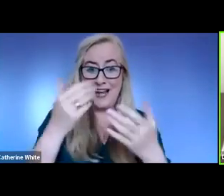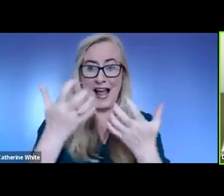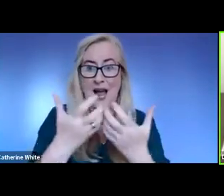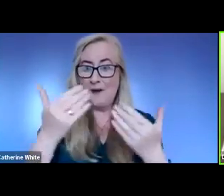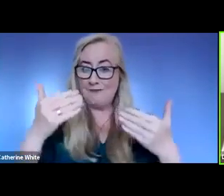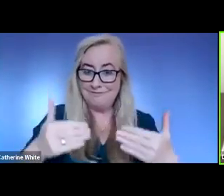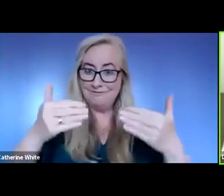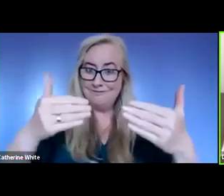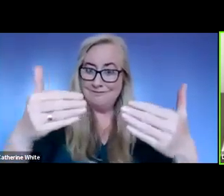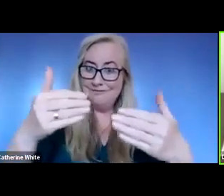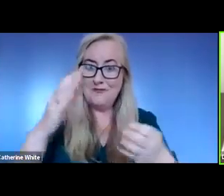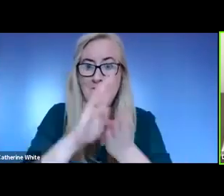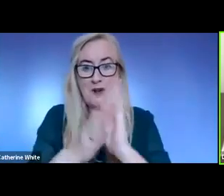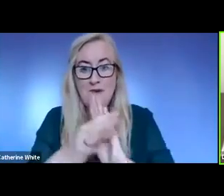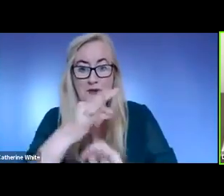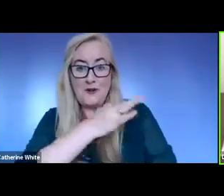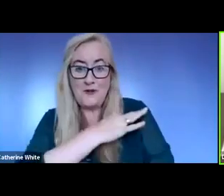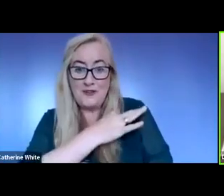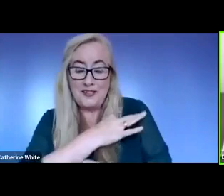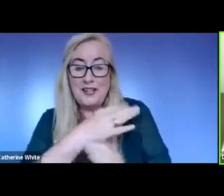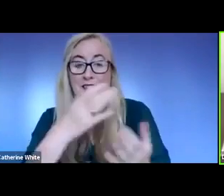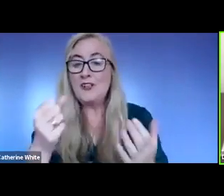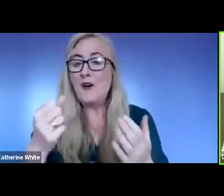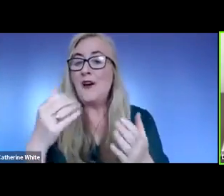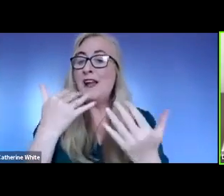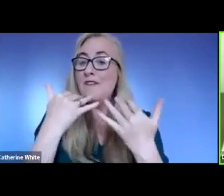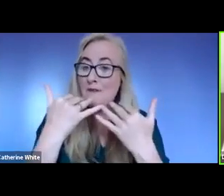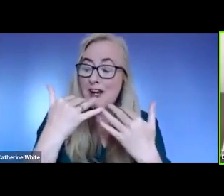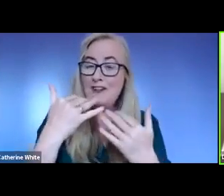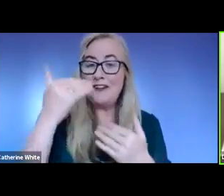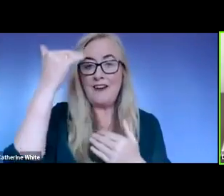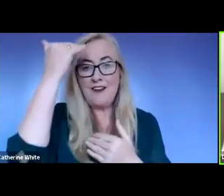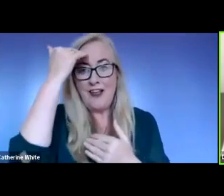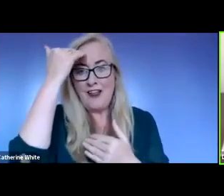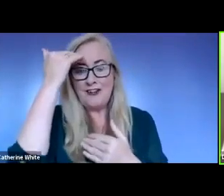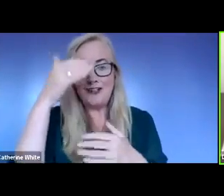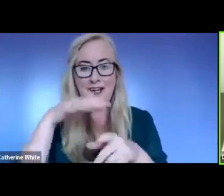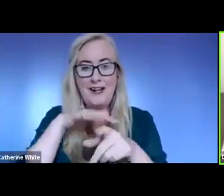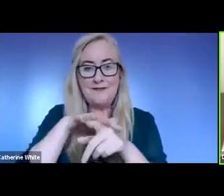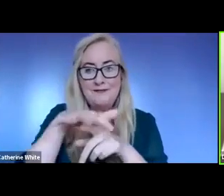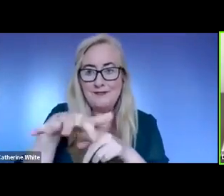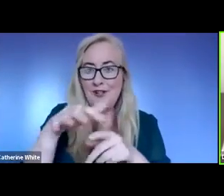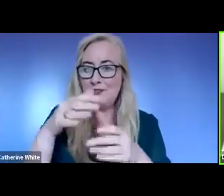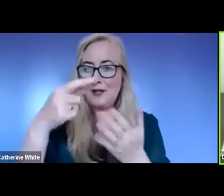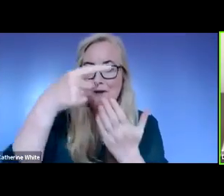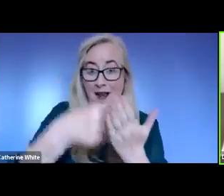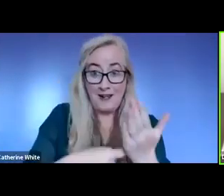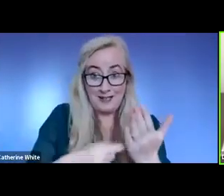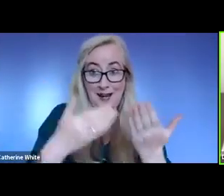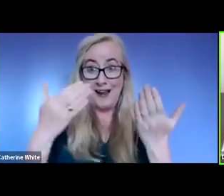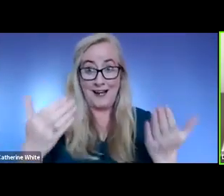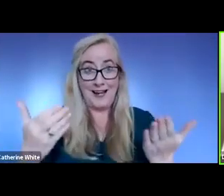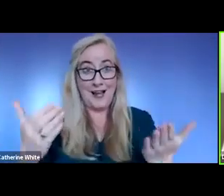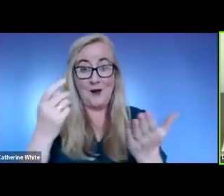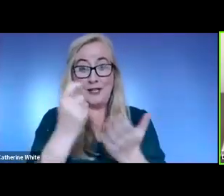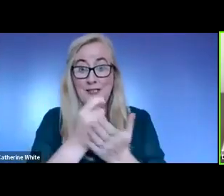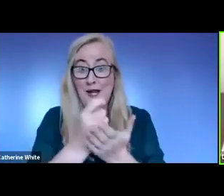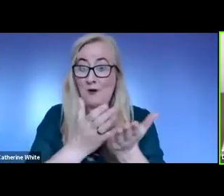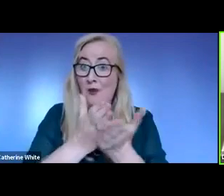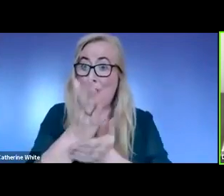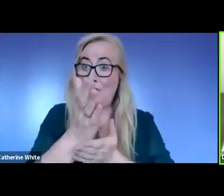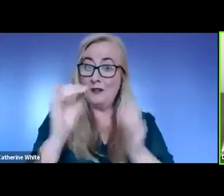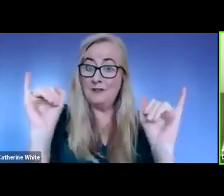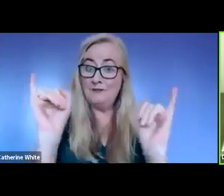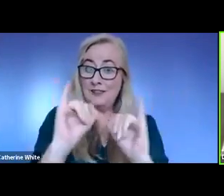good. The need for shared knowledge and understanding to inform our thinking and policy making has never been greater as we contend with the crisis and plan